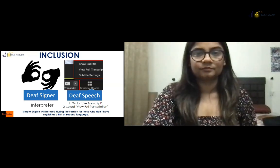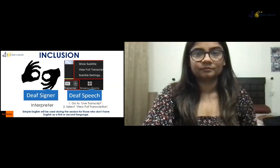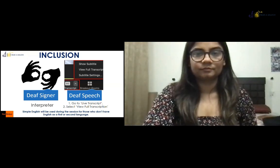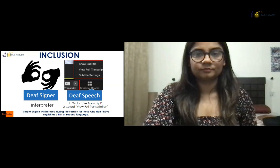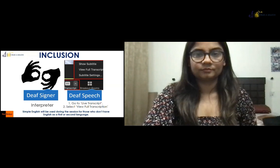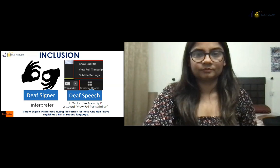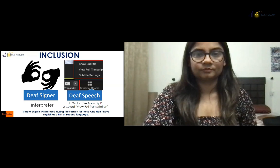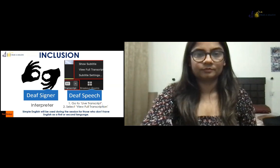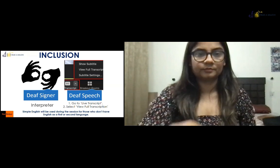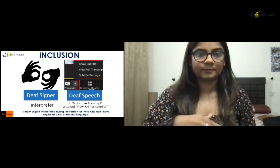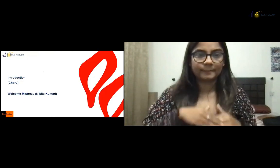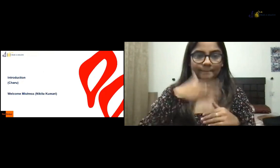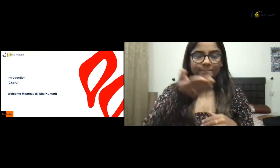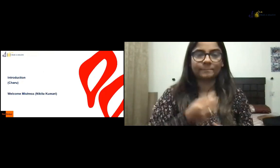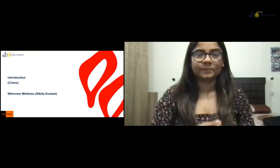transcript option.